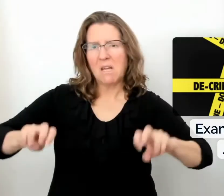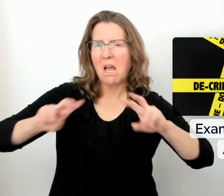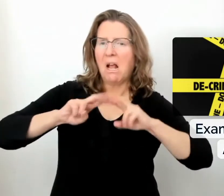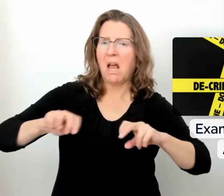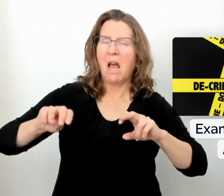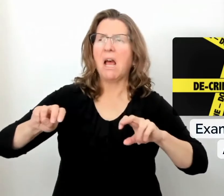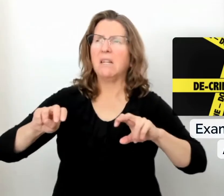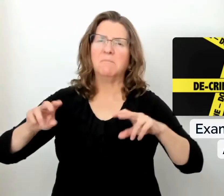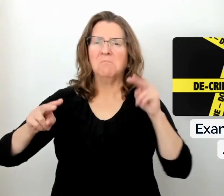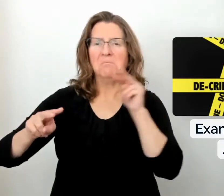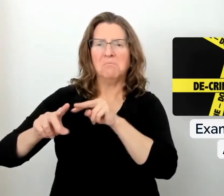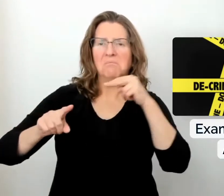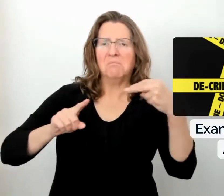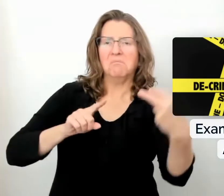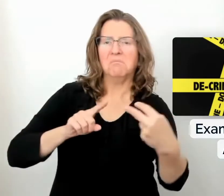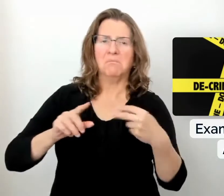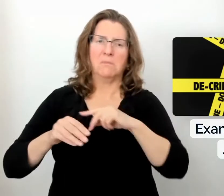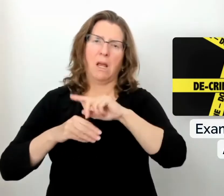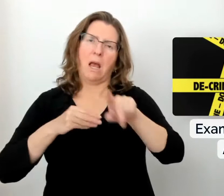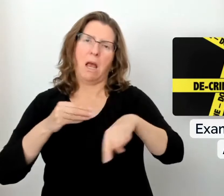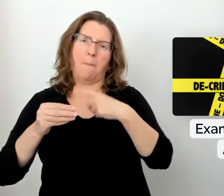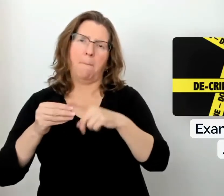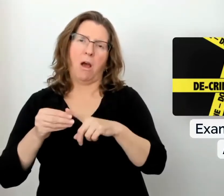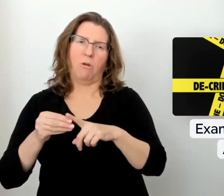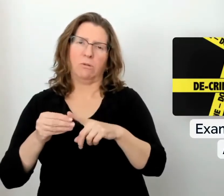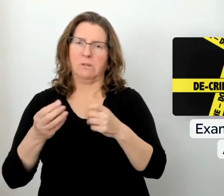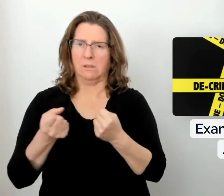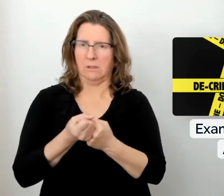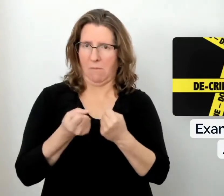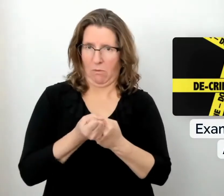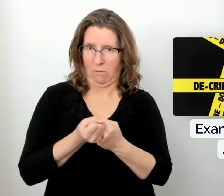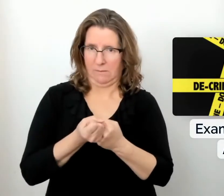Let's examine some of the narratives around supports.